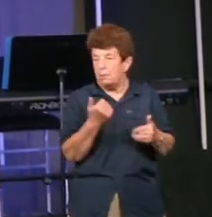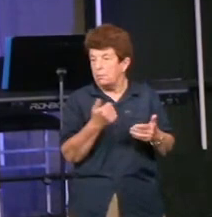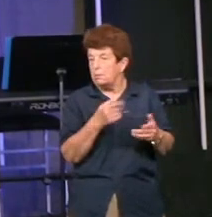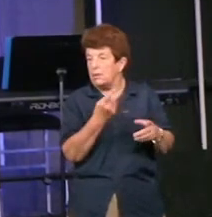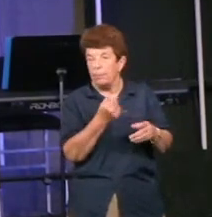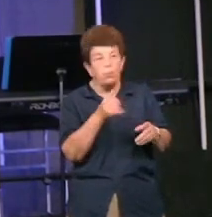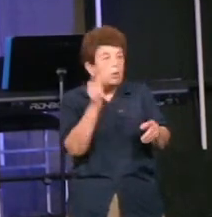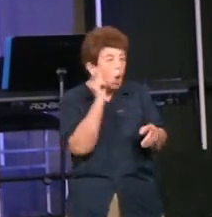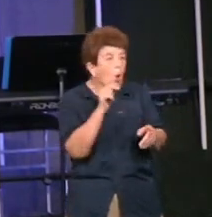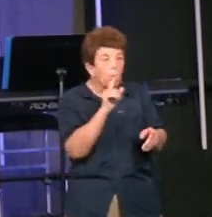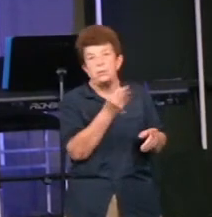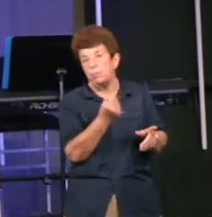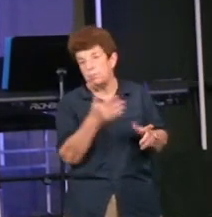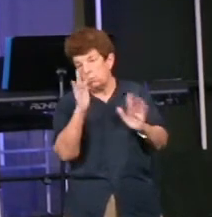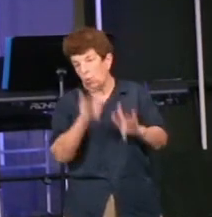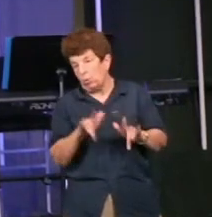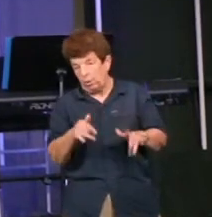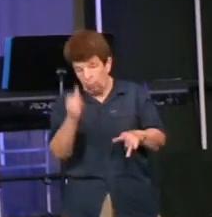of.